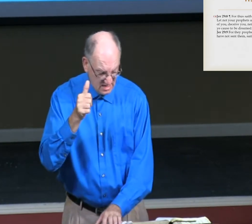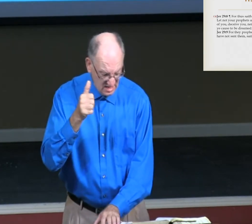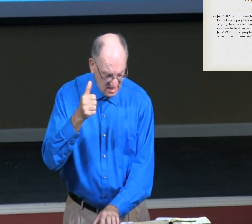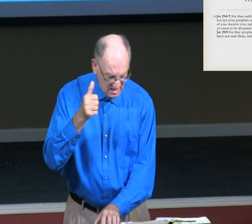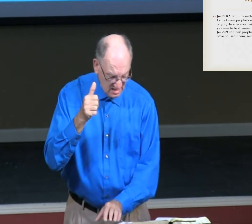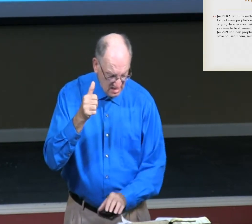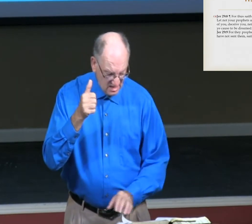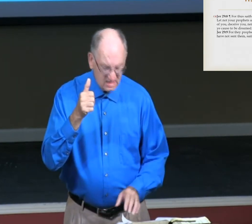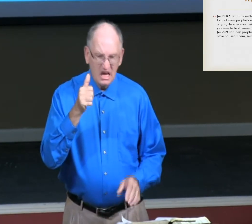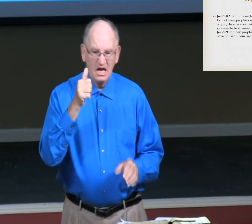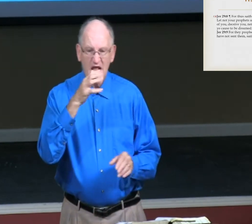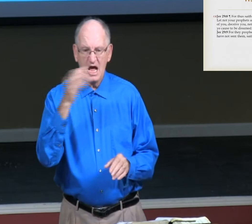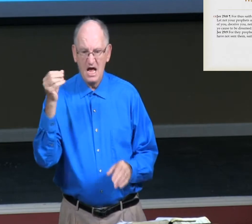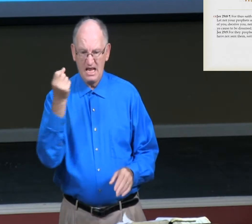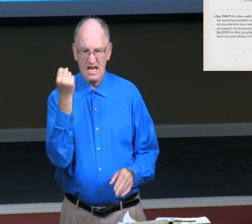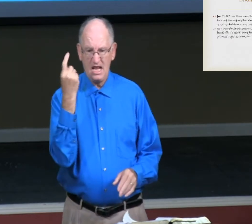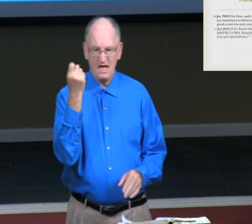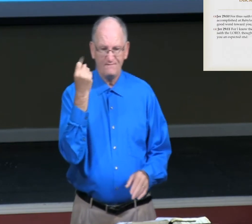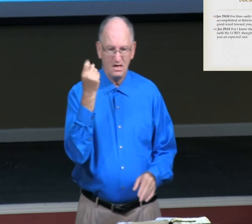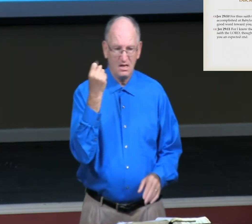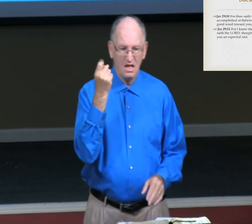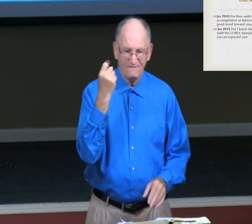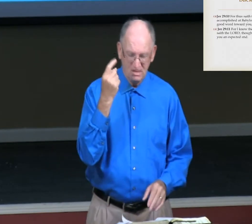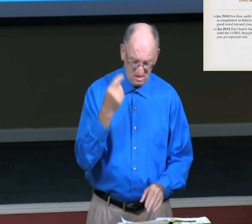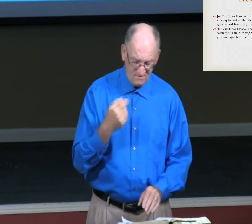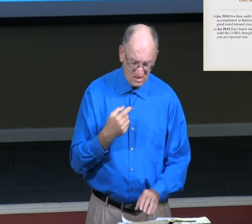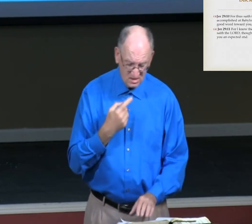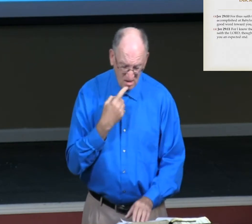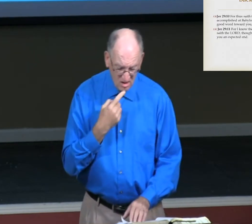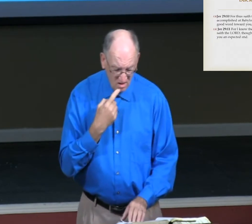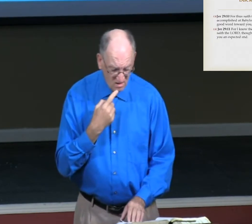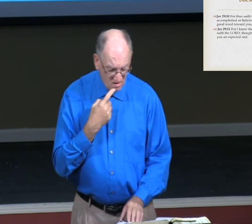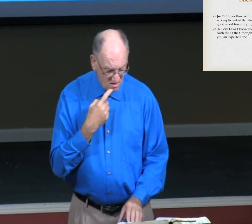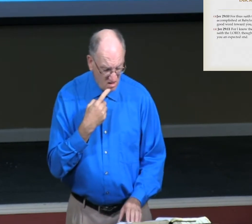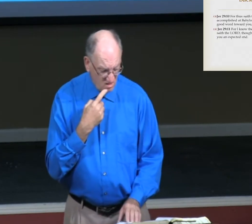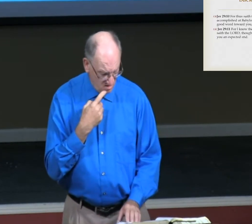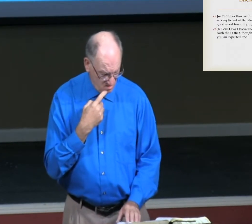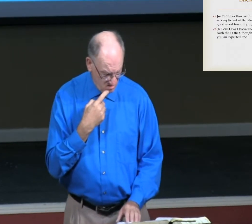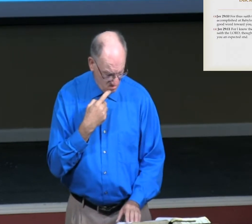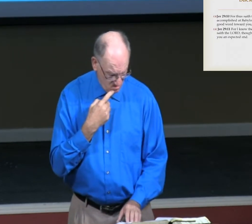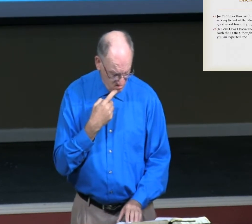10 and 11. It says,